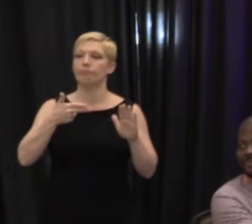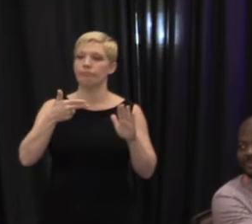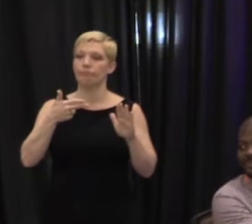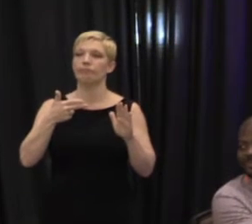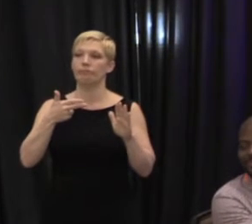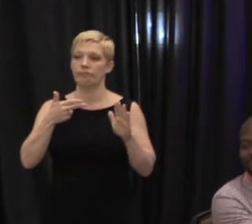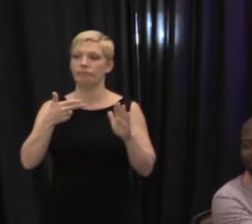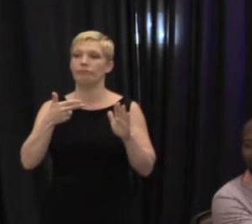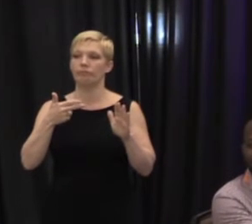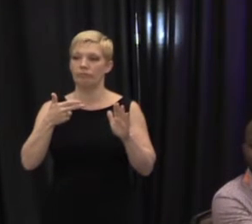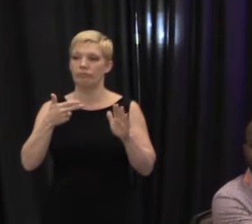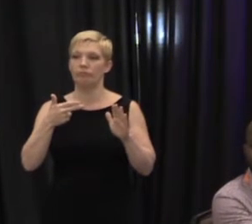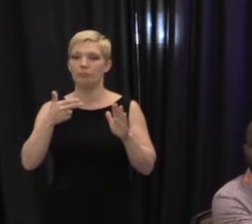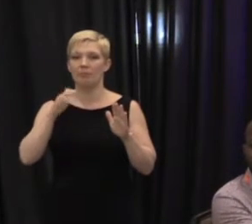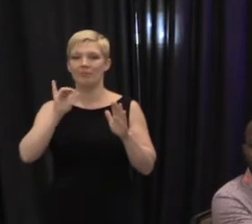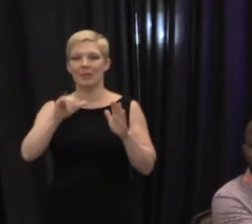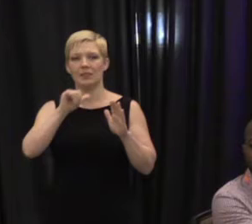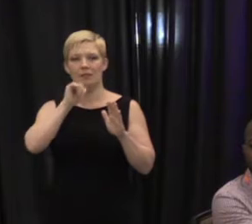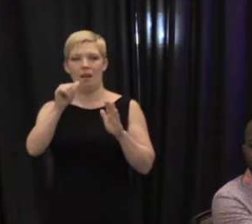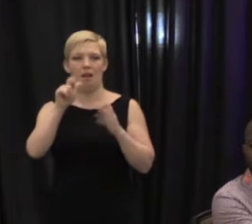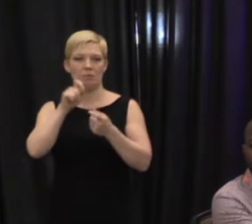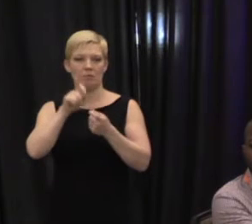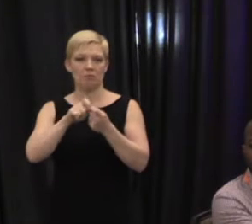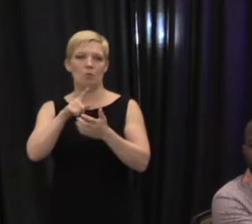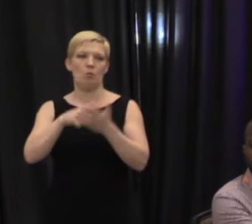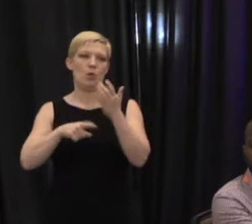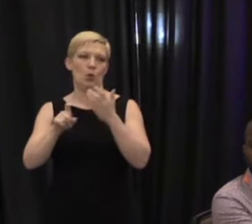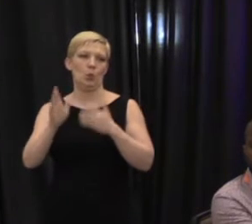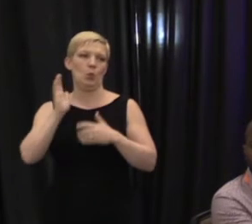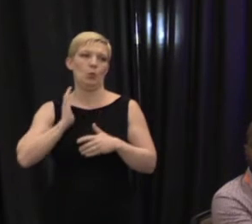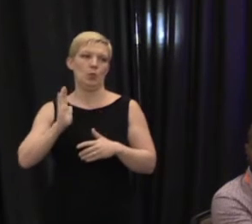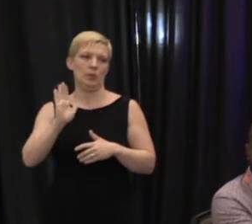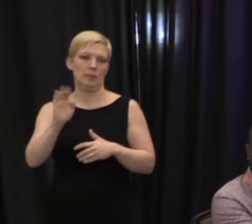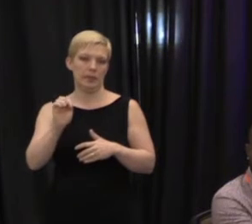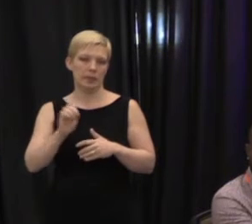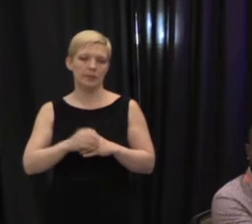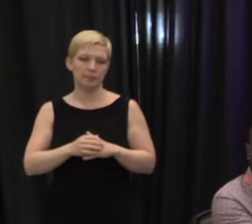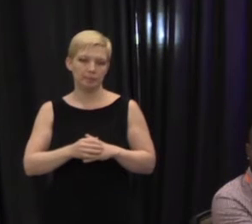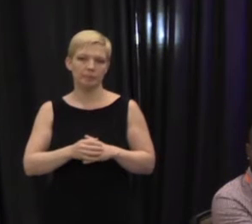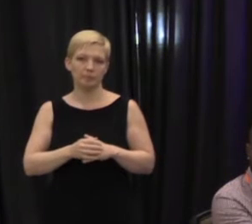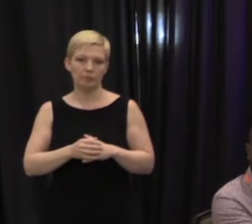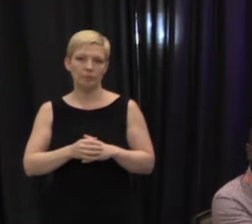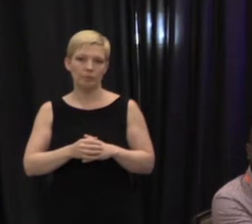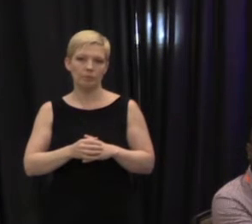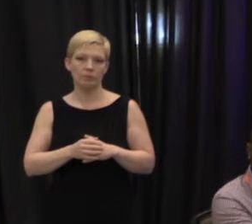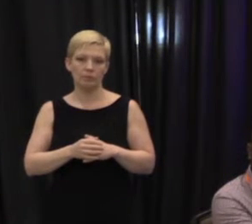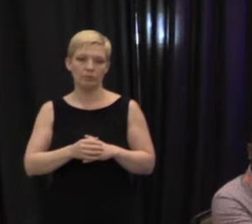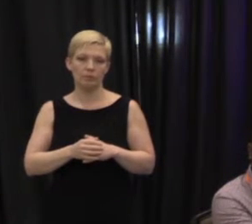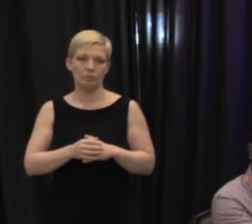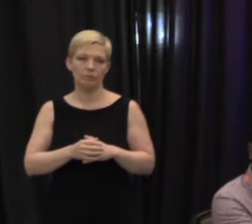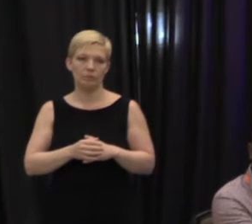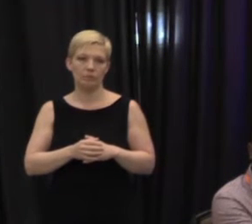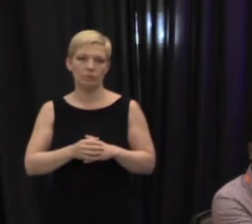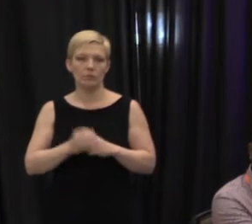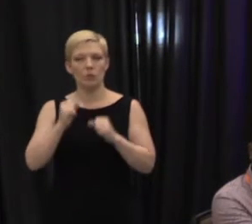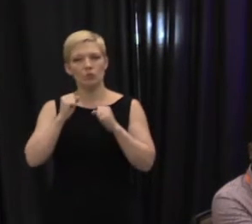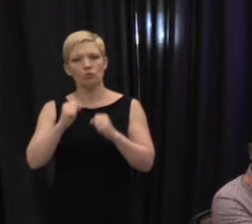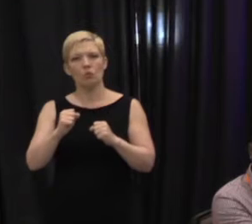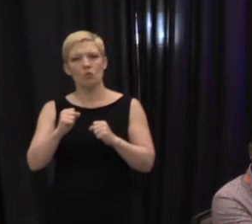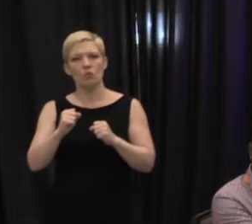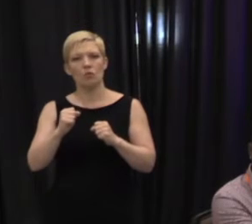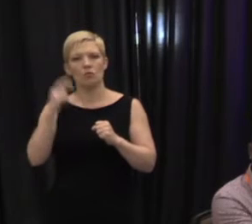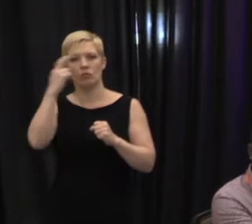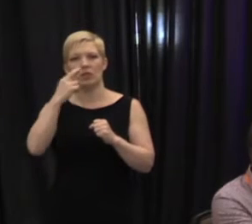so the issue of stigma is not what it used to be. So those things, in that respect, there's strong reason